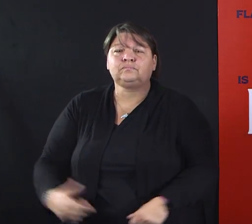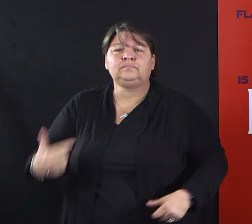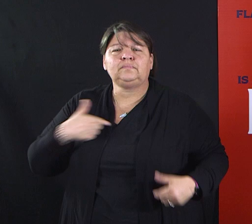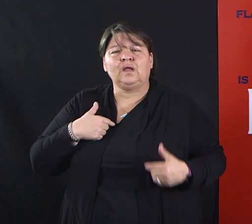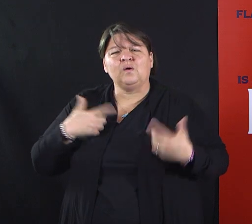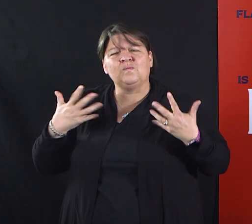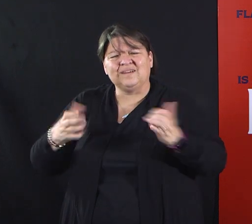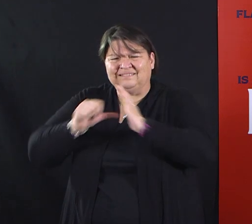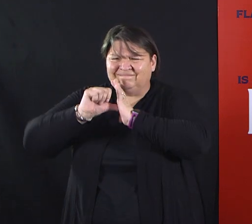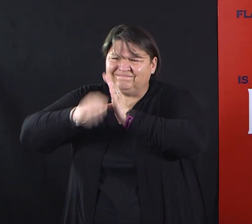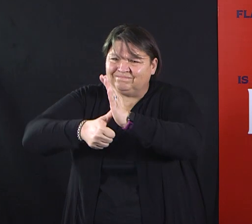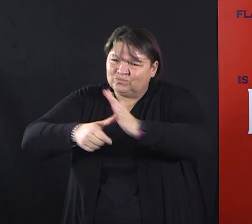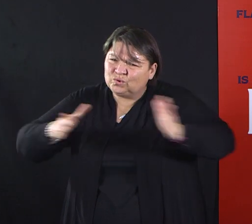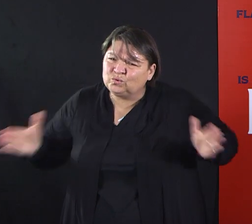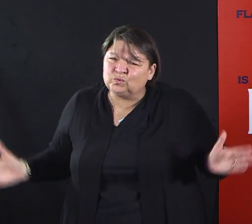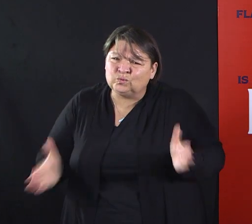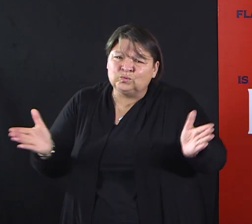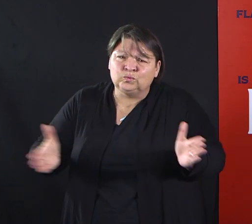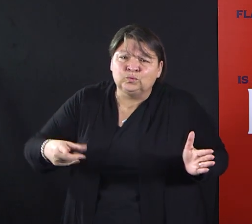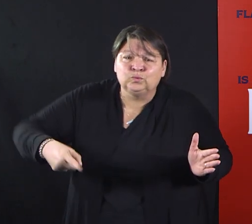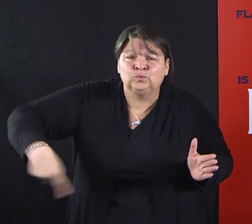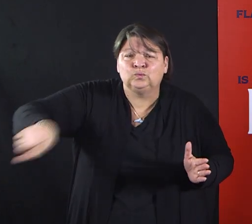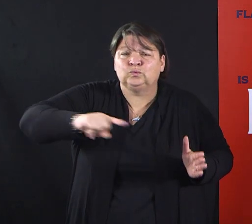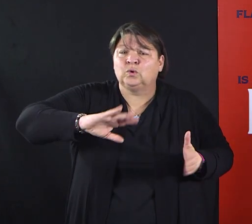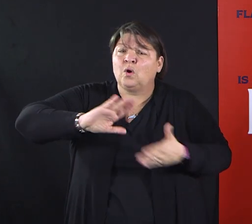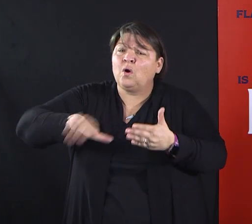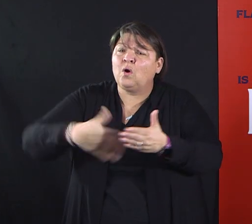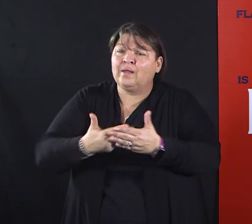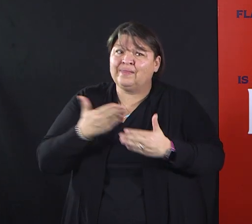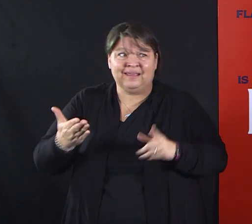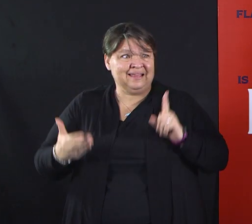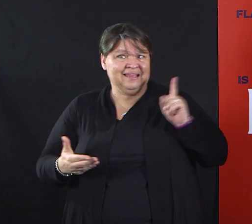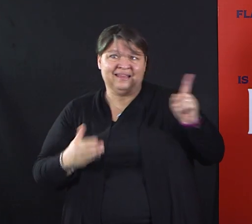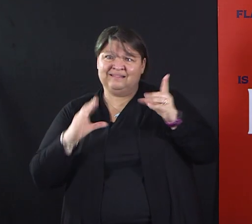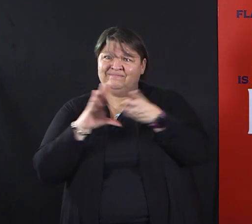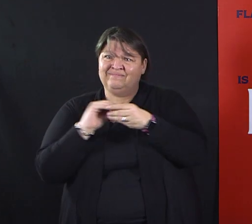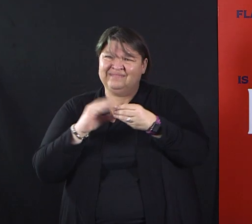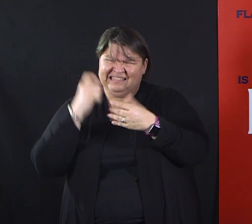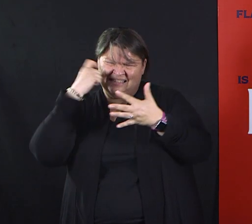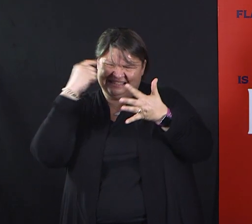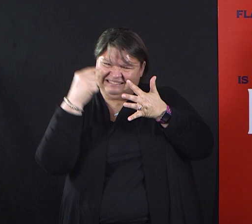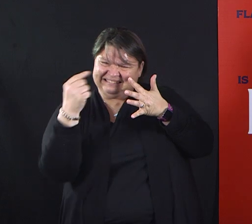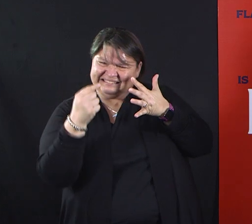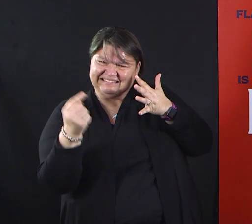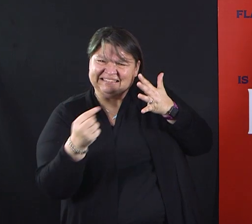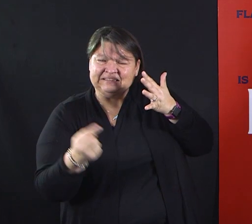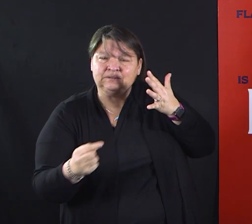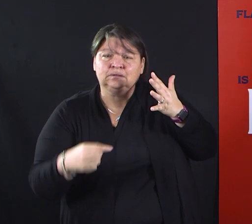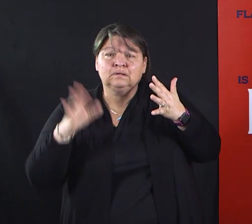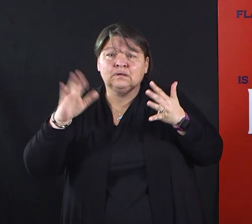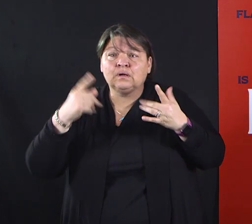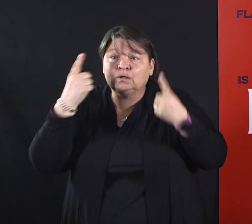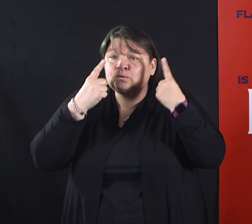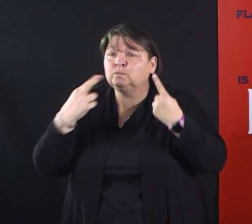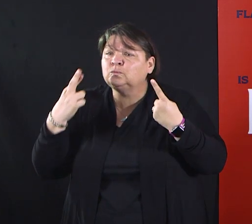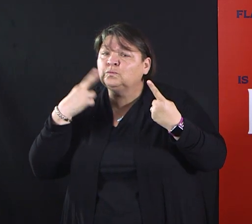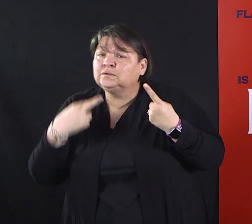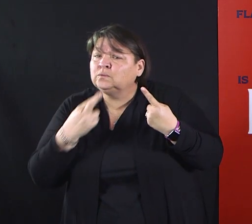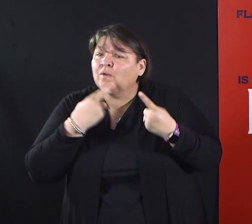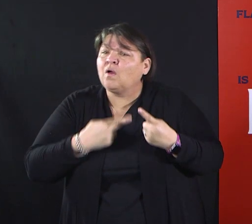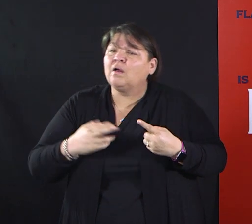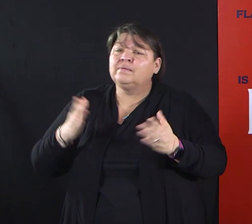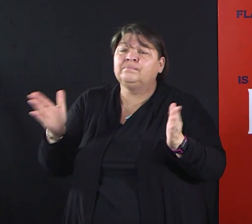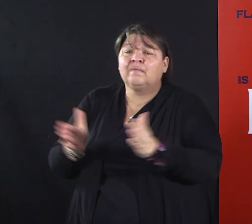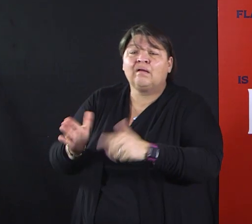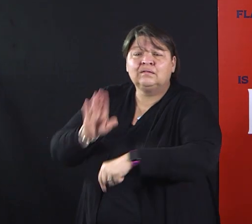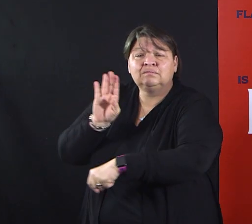Robert up on some of the things that he's talked about to make sure that you're considering the restaurants in the community, the small businesses in the community that